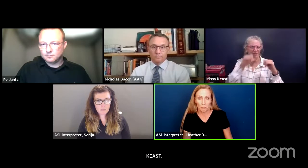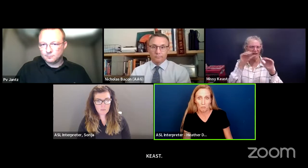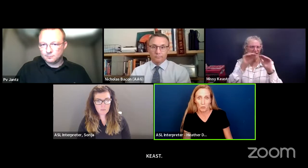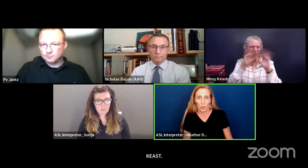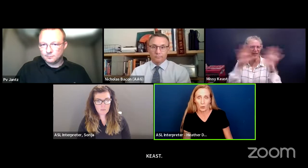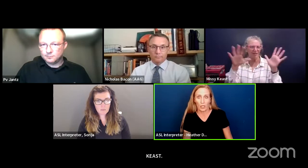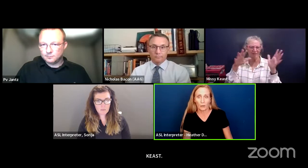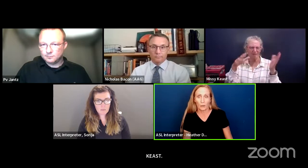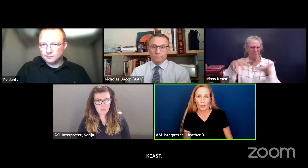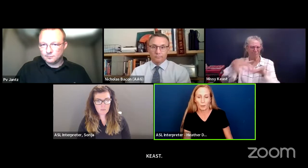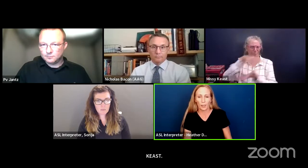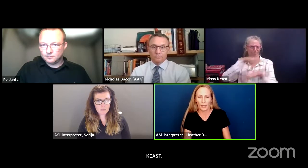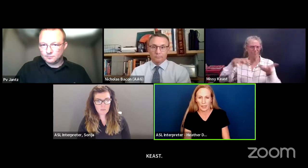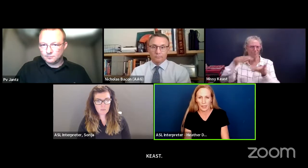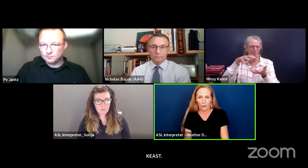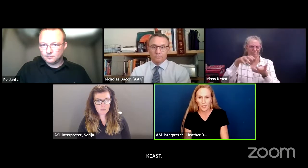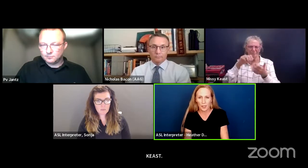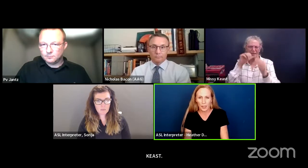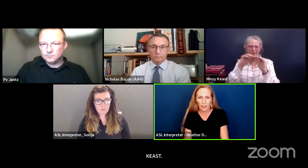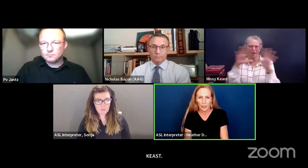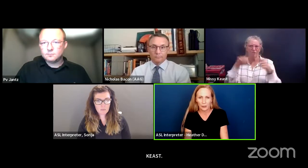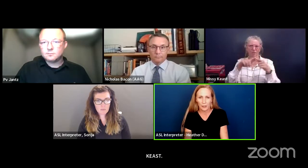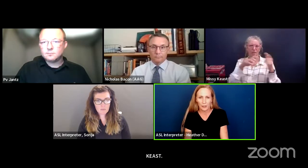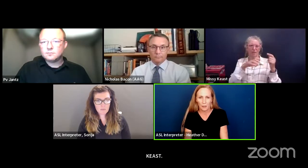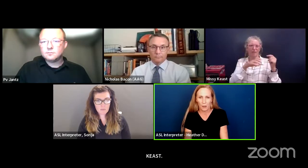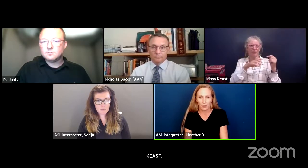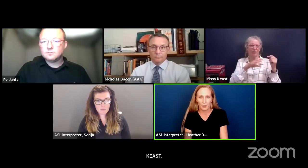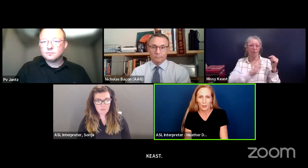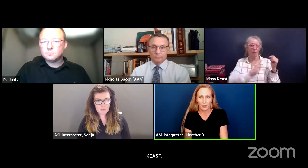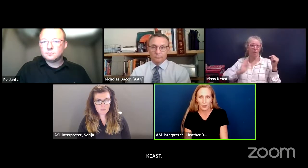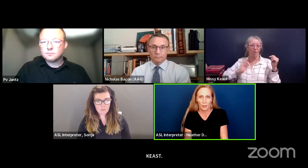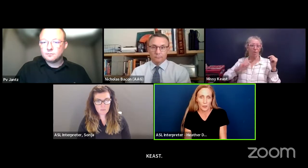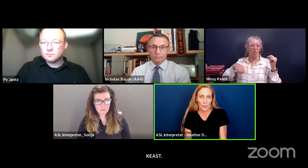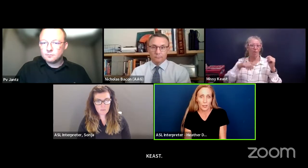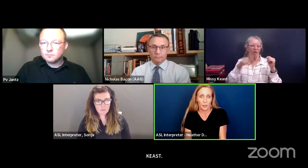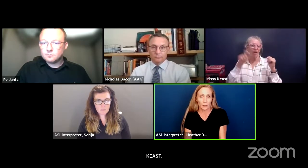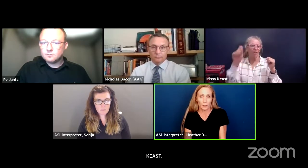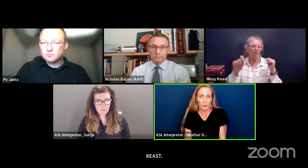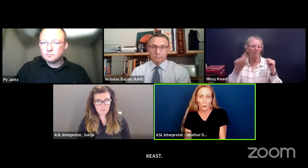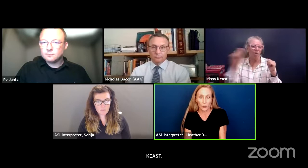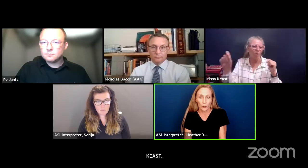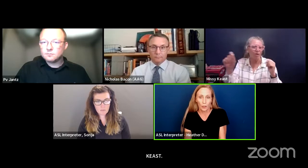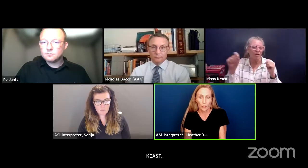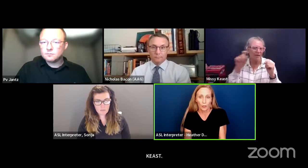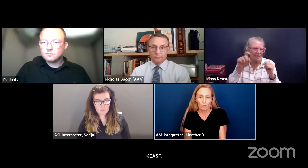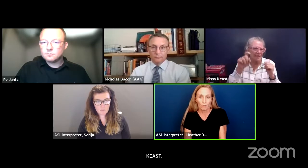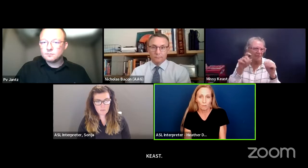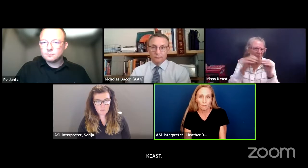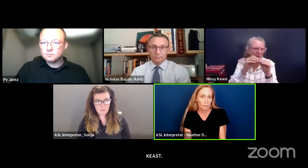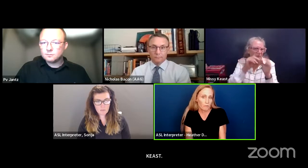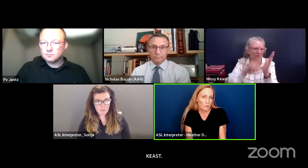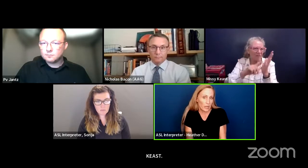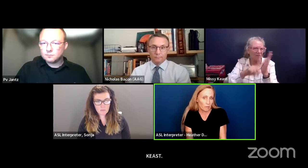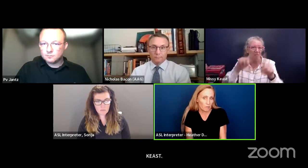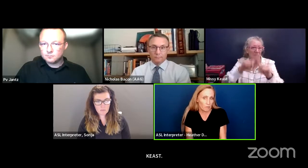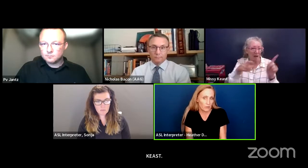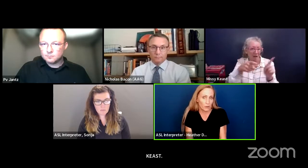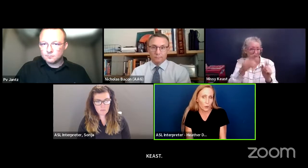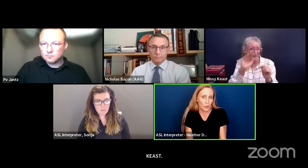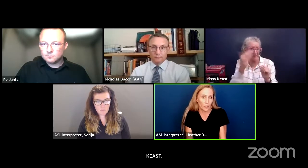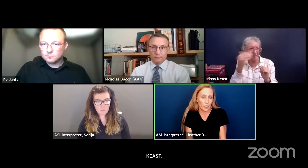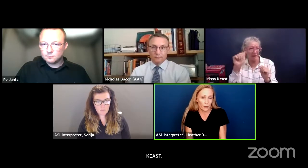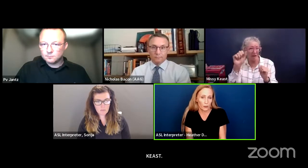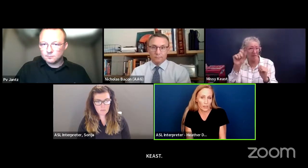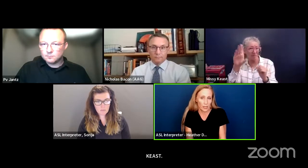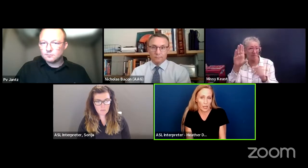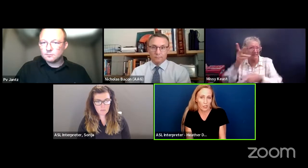is, if the complaint itself is not clear and is muddled, if it's not clear to the board, then